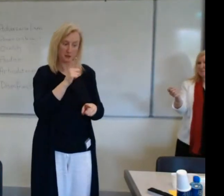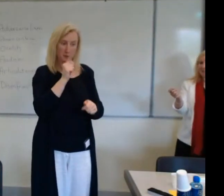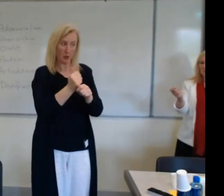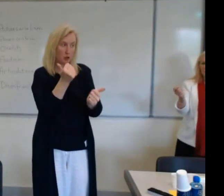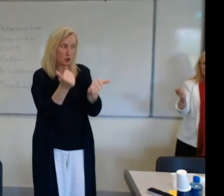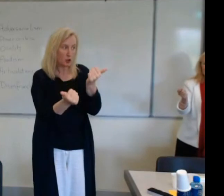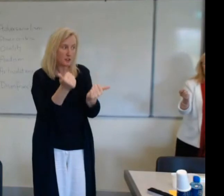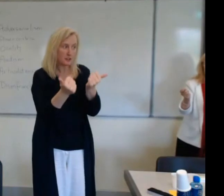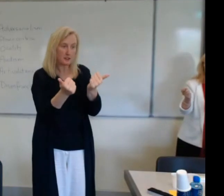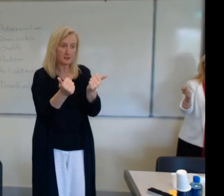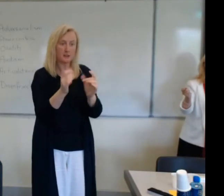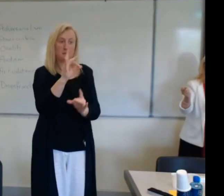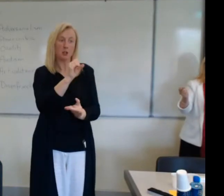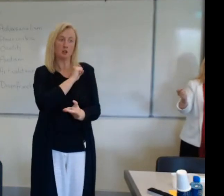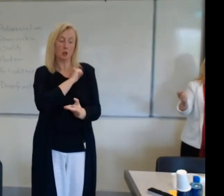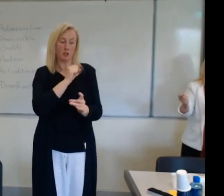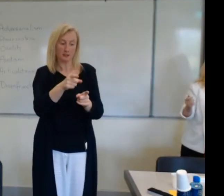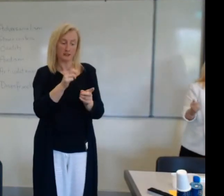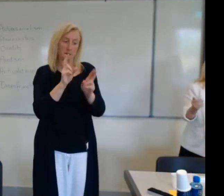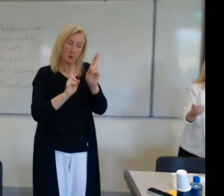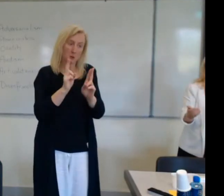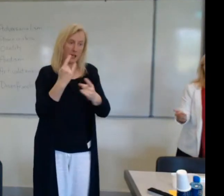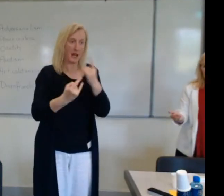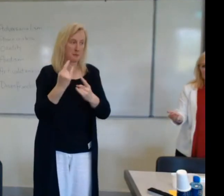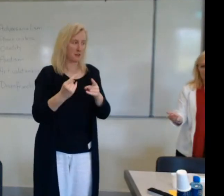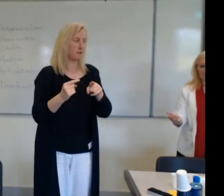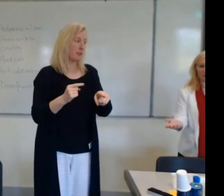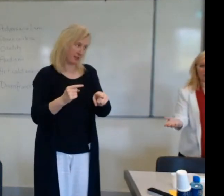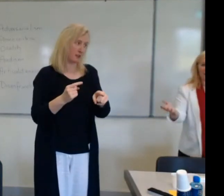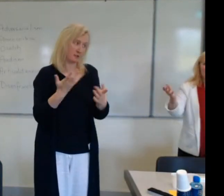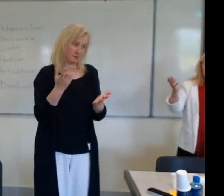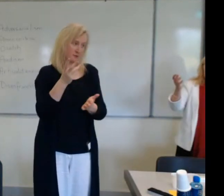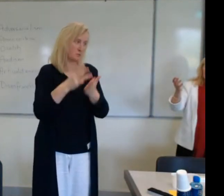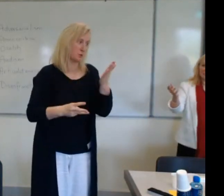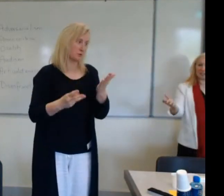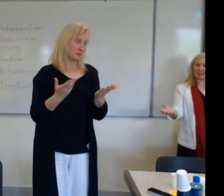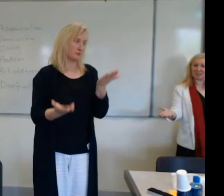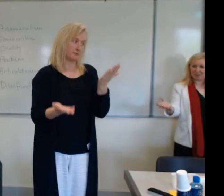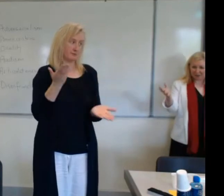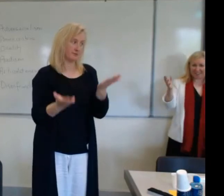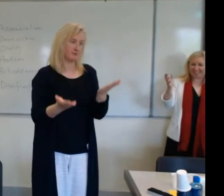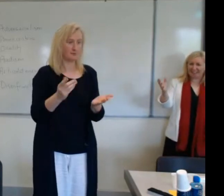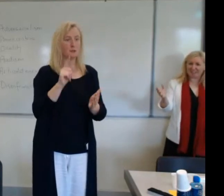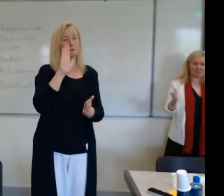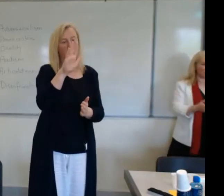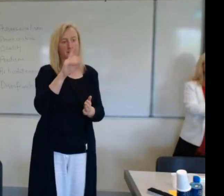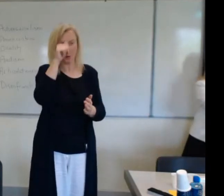making sure that things happen the way they're supposed to happen, that's the trade-off. So, you know, it's all about these tensions between we have